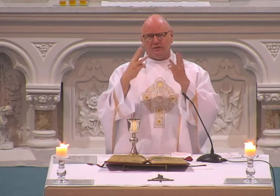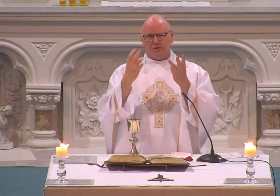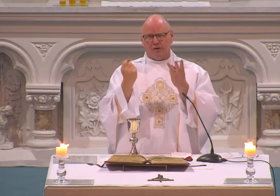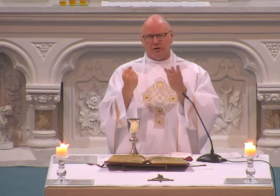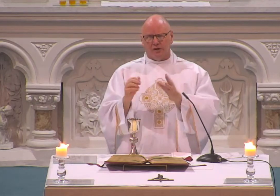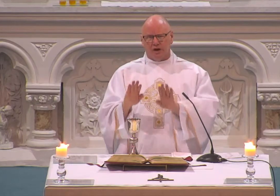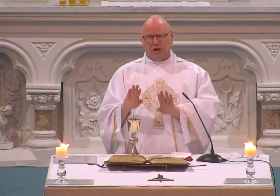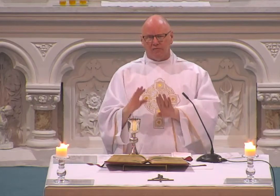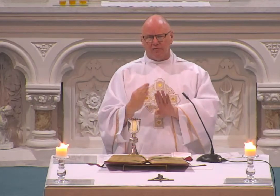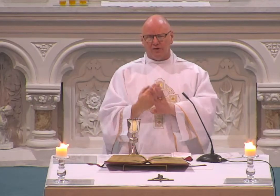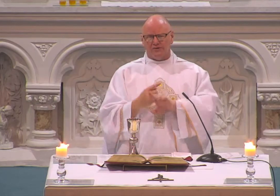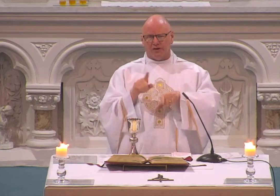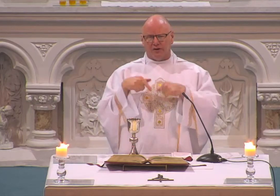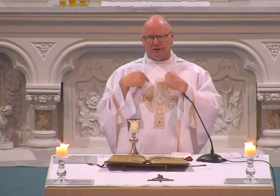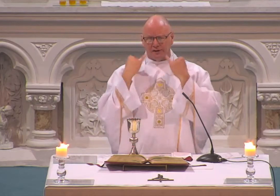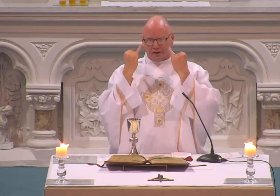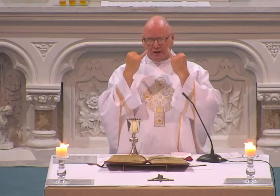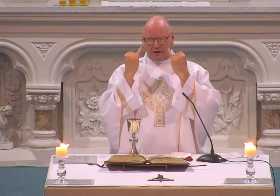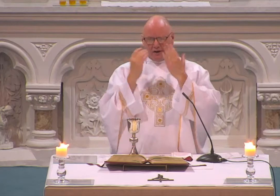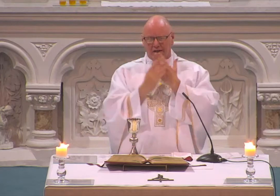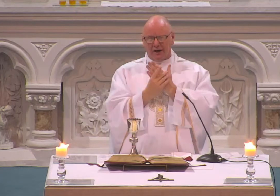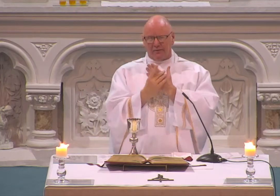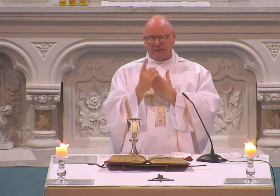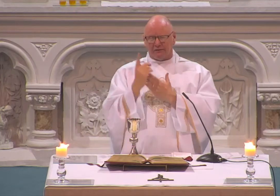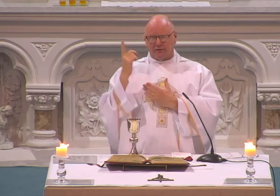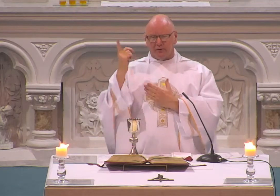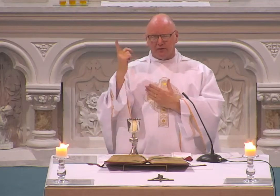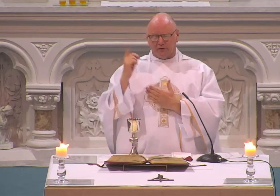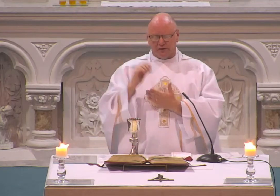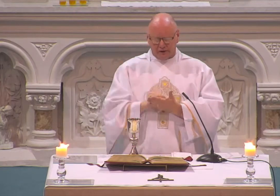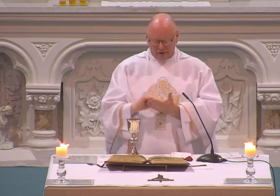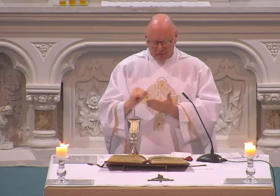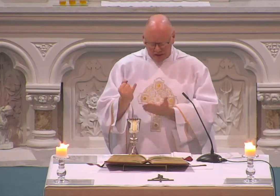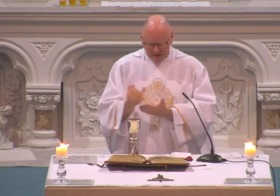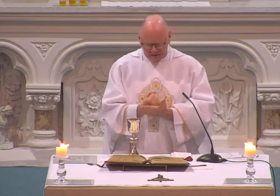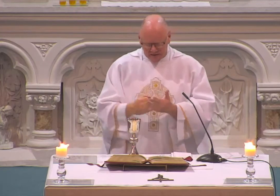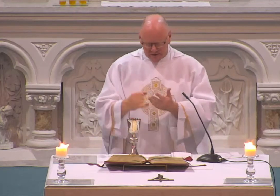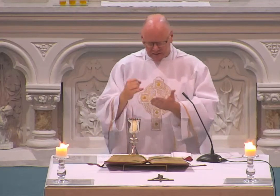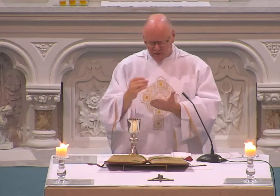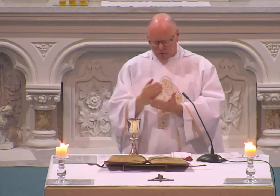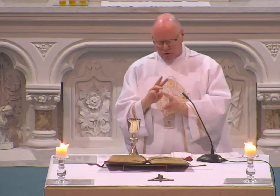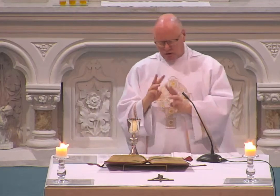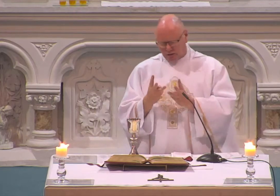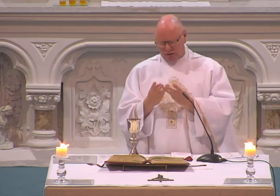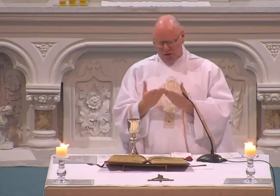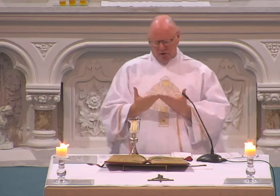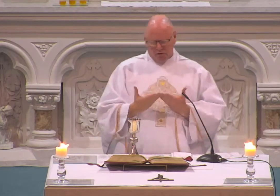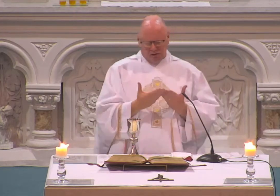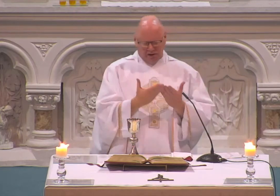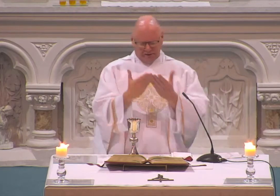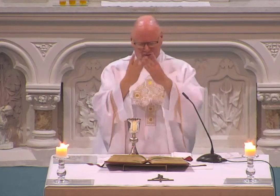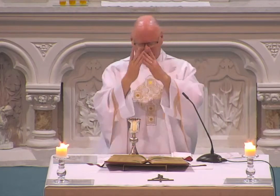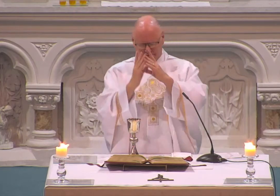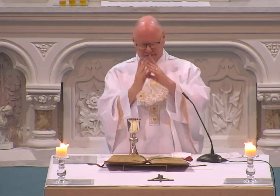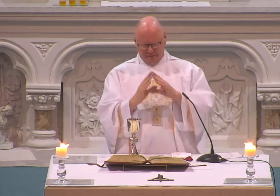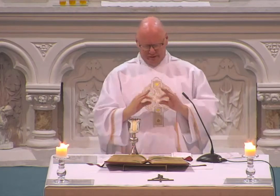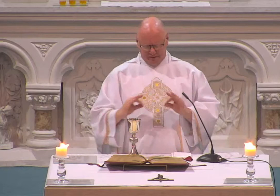world, have mercy on us. Lamb of God, you take away the sins of the world, grant us peace.